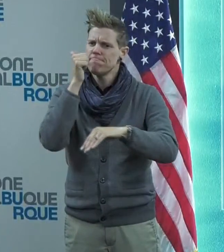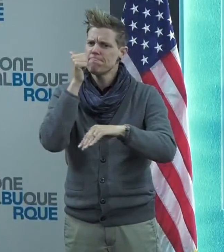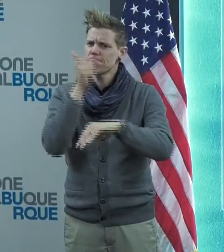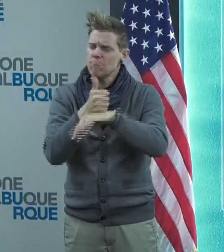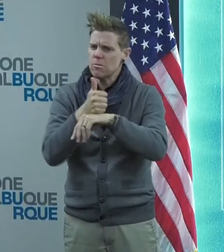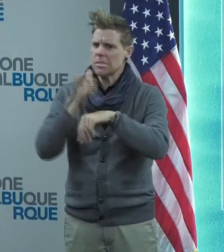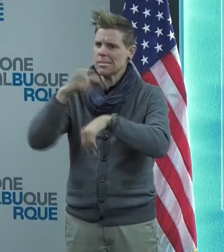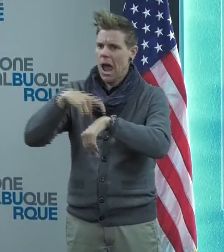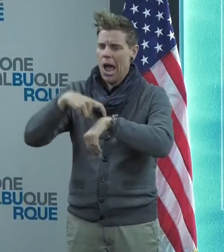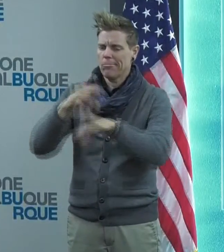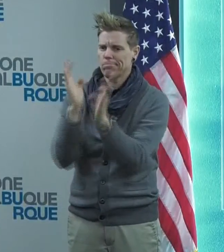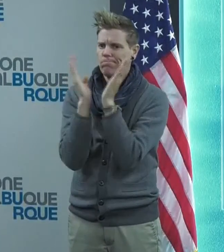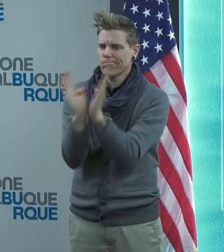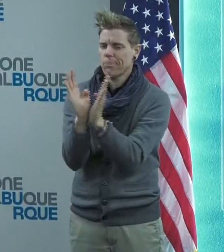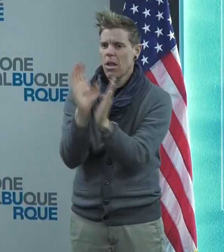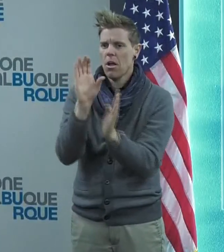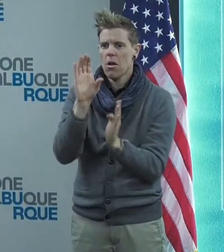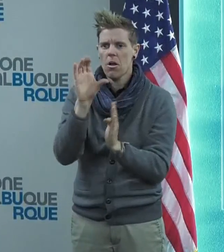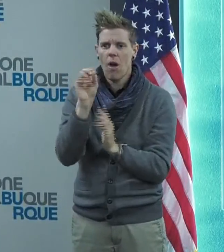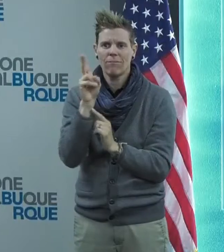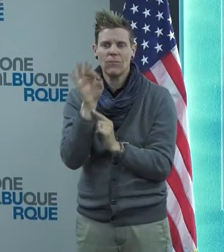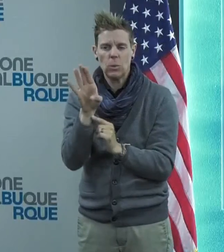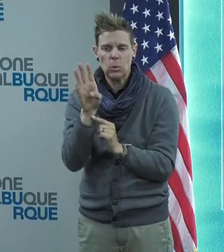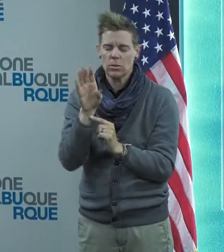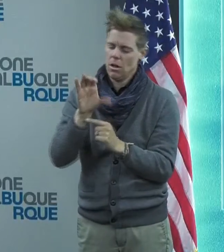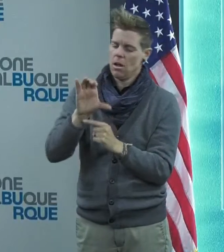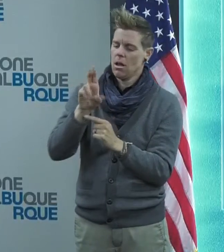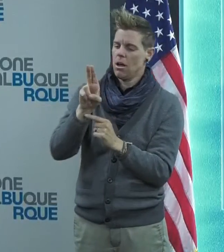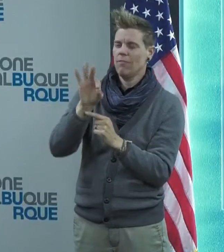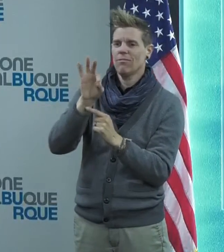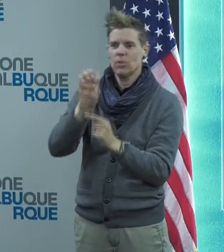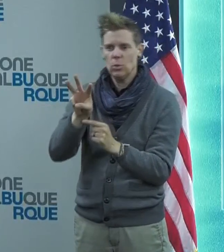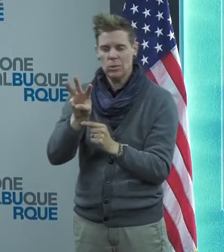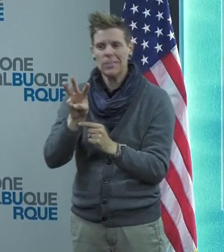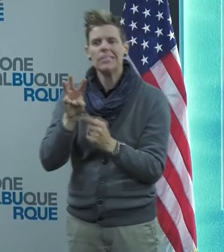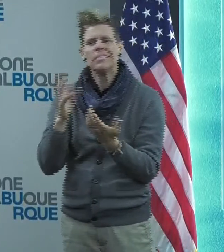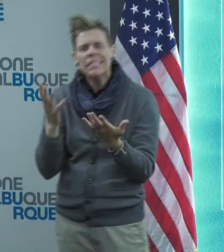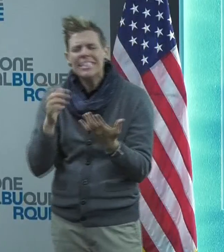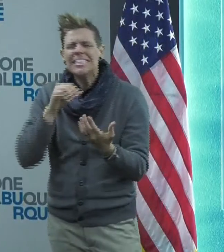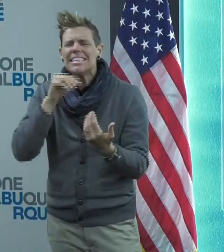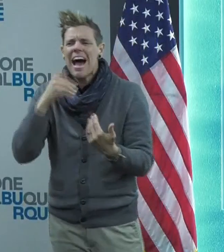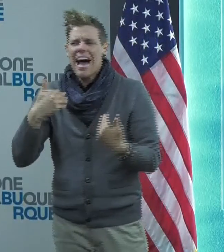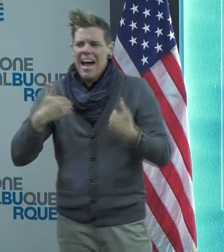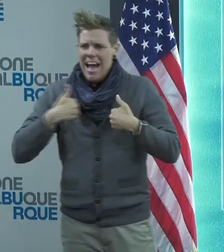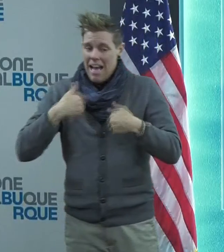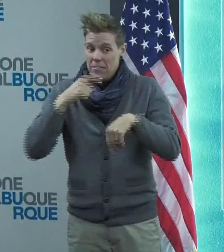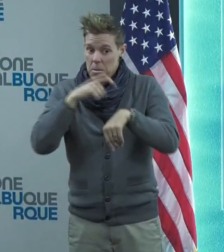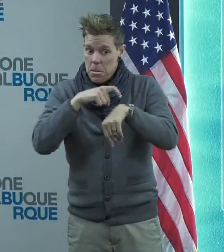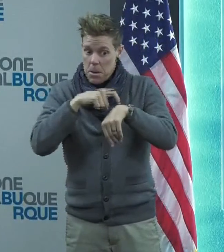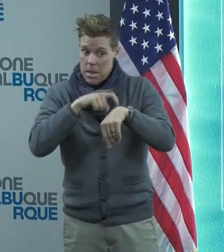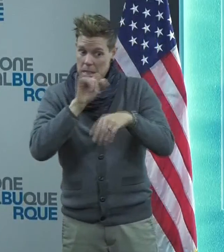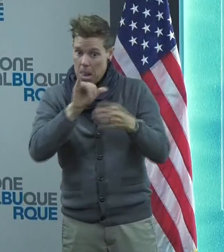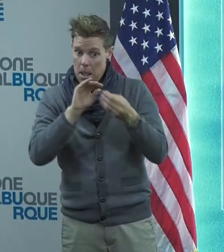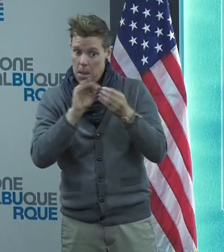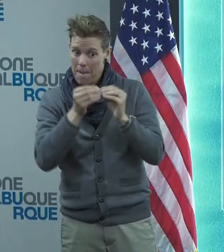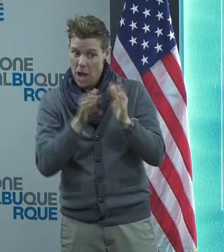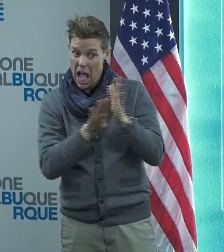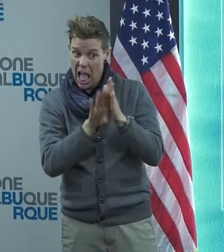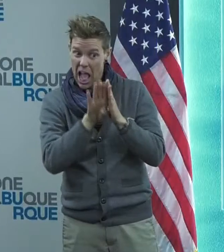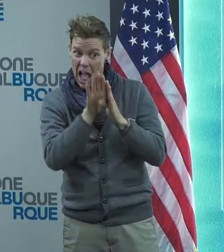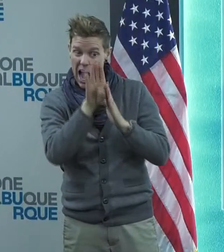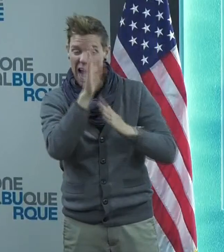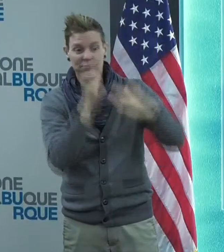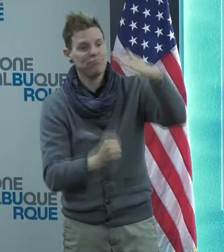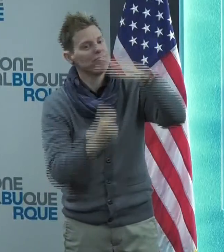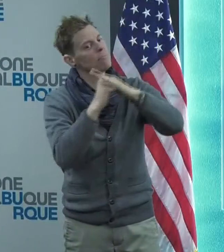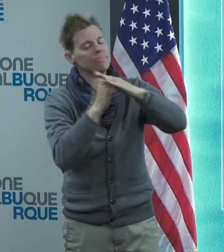and so forth with respect to things like a curfew? And, what we're doing is right now the state obviously has their criteria,